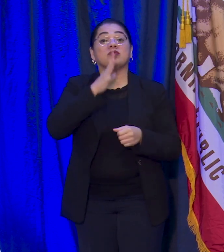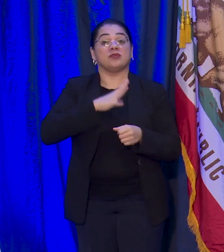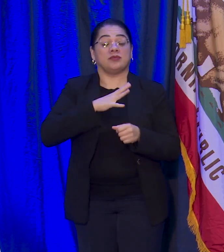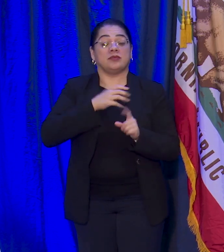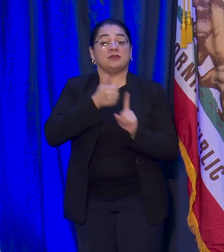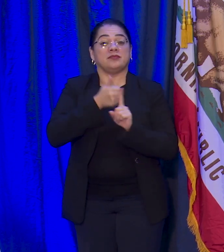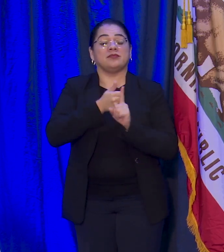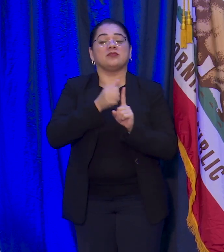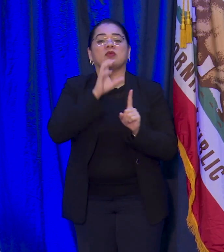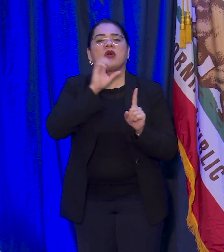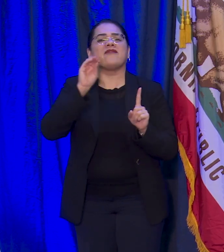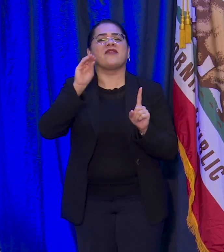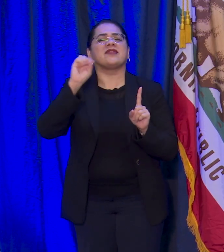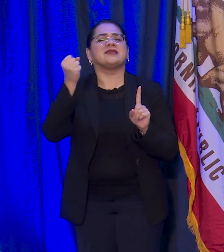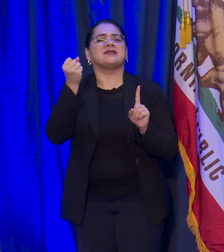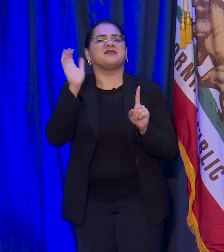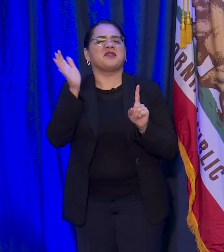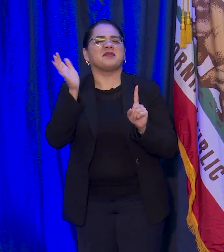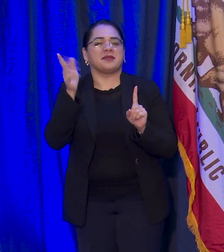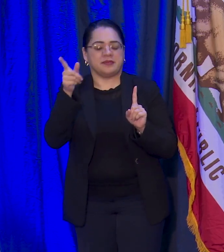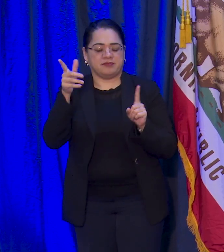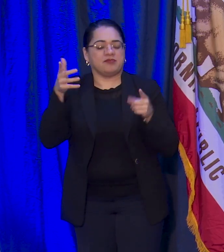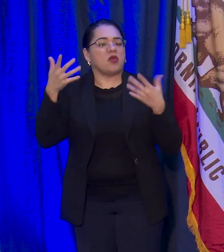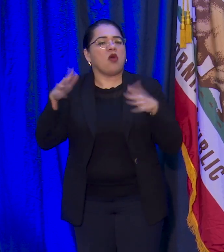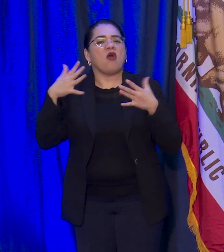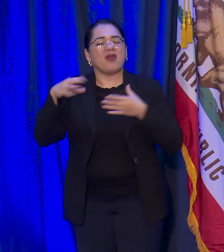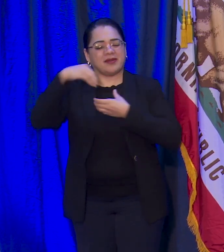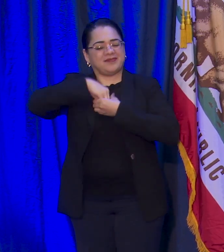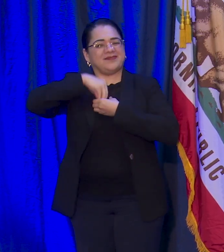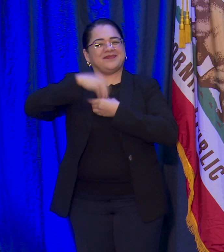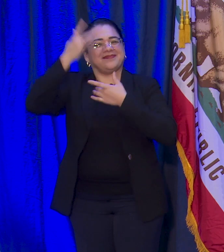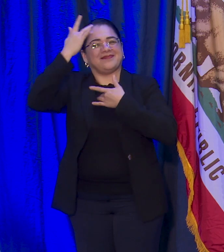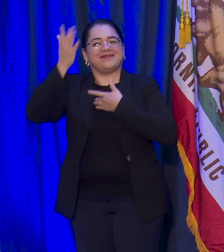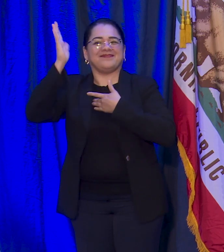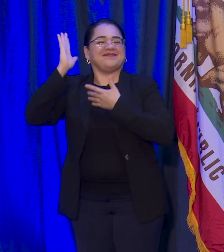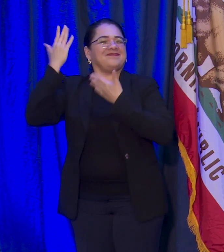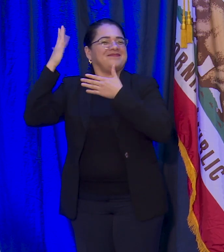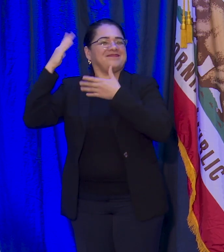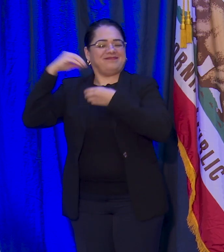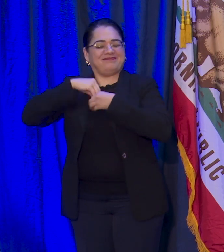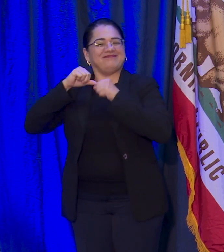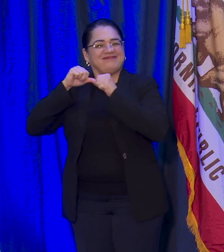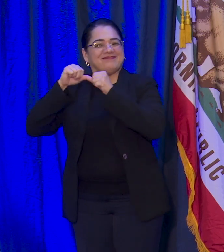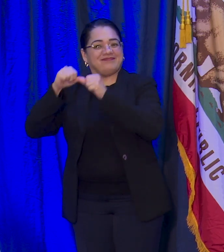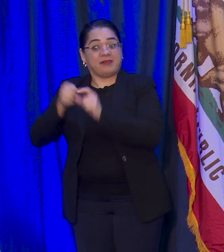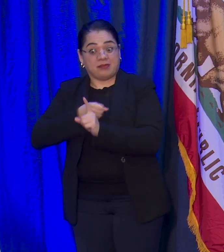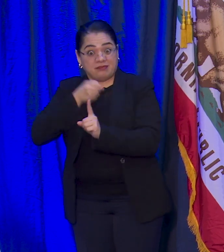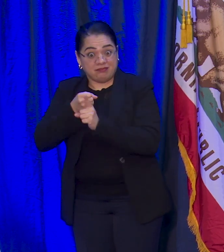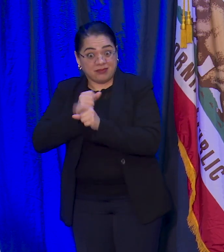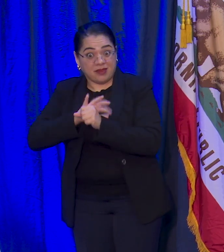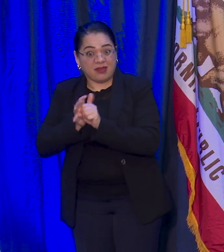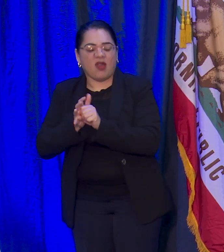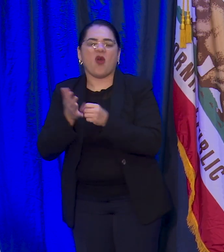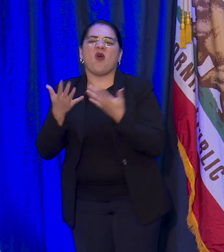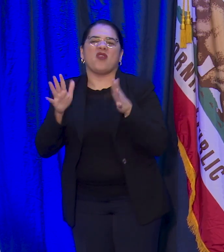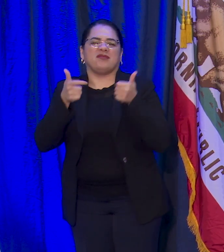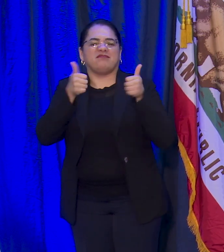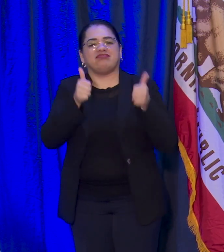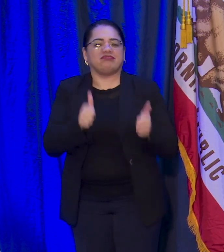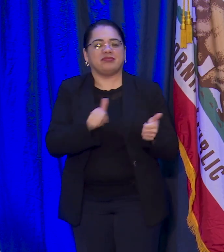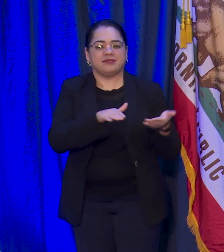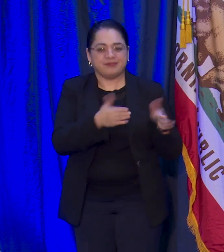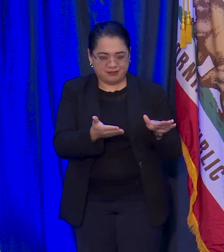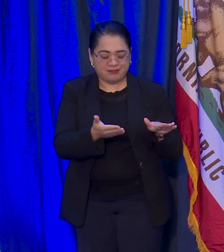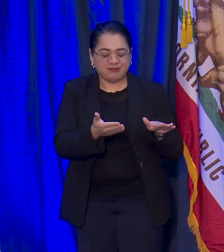She was in her 50s, and she already had some health conditions. And as we know, COVID-19